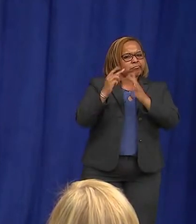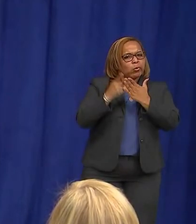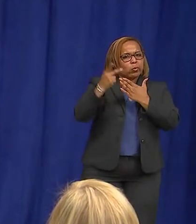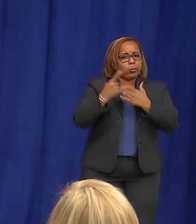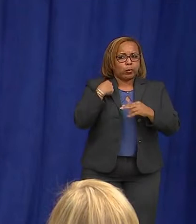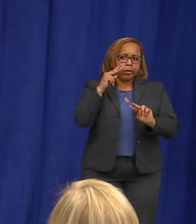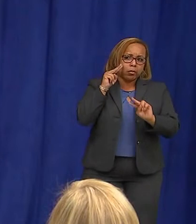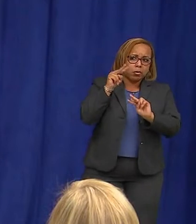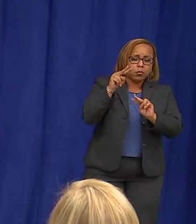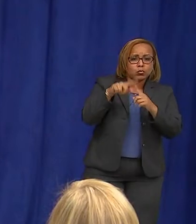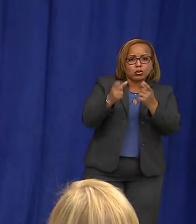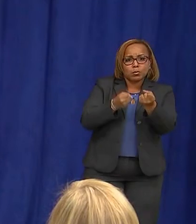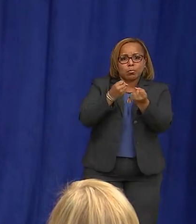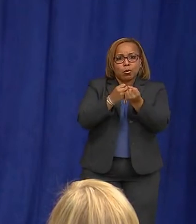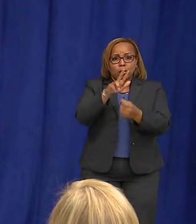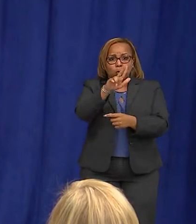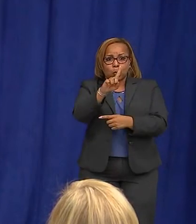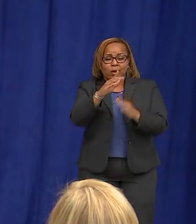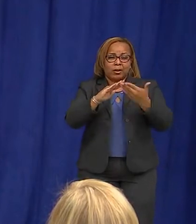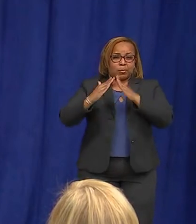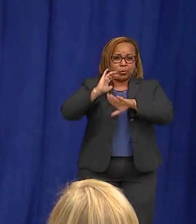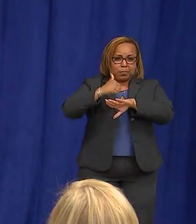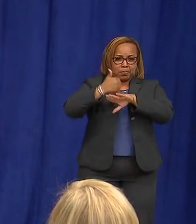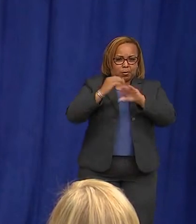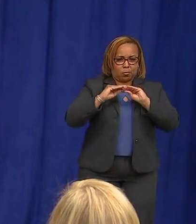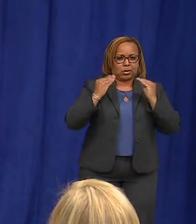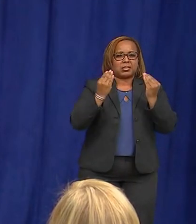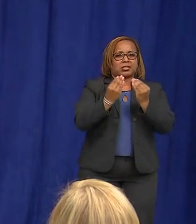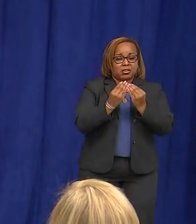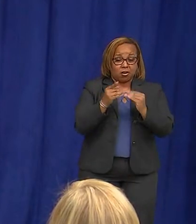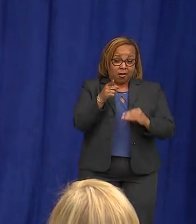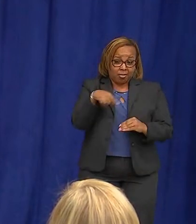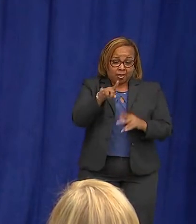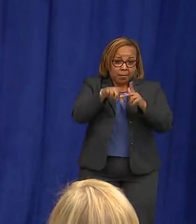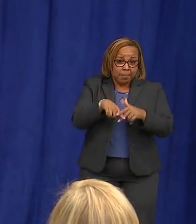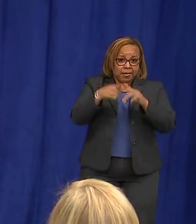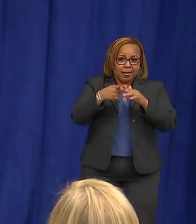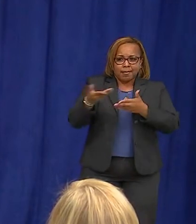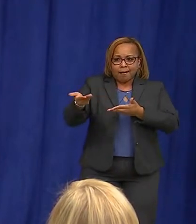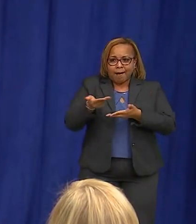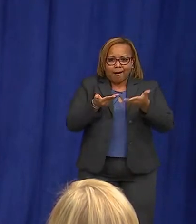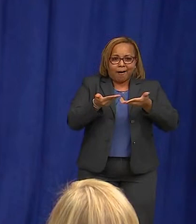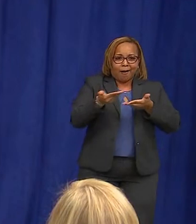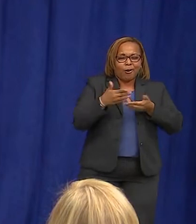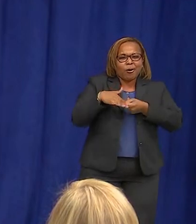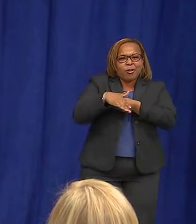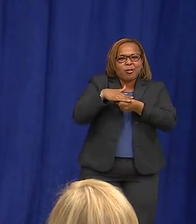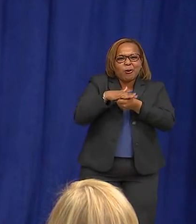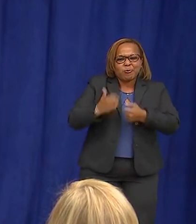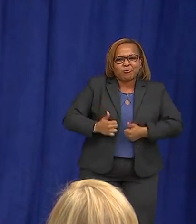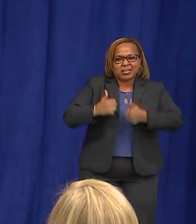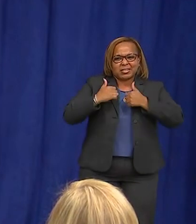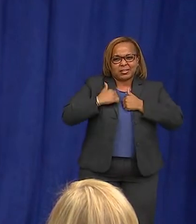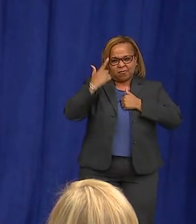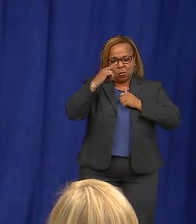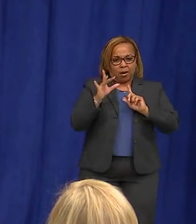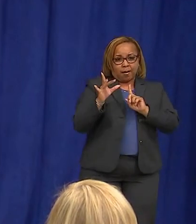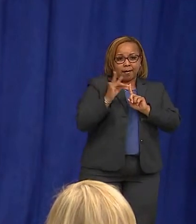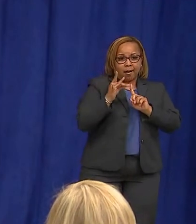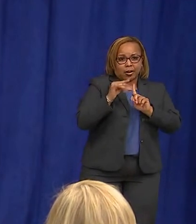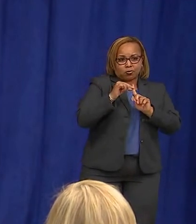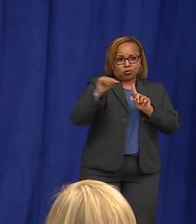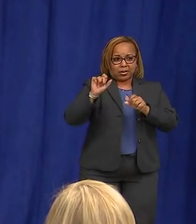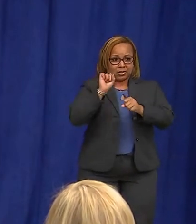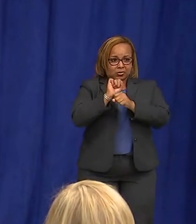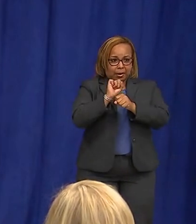we look forward to supporting the 31 community-based organizations as they begin hiring local residents for the contact tracing